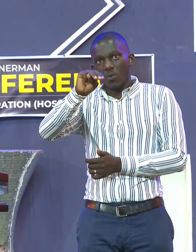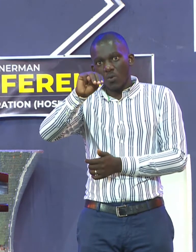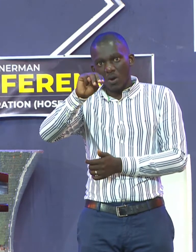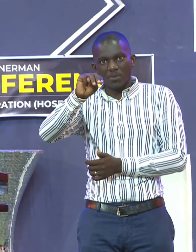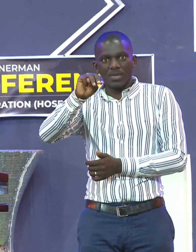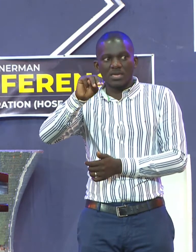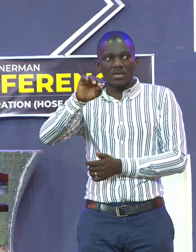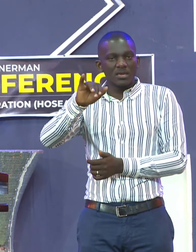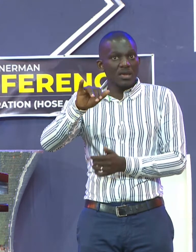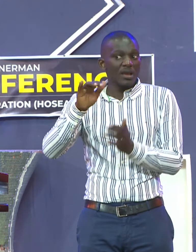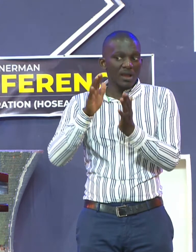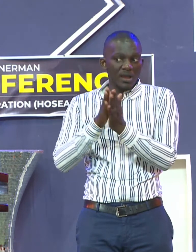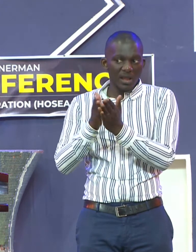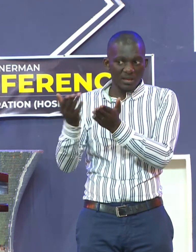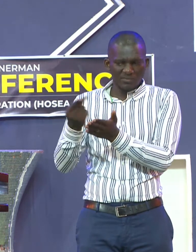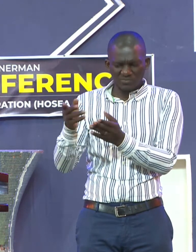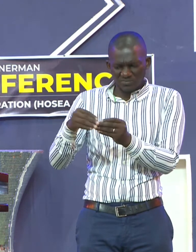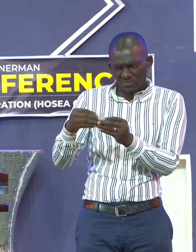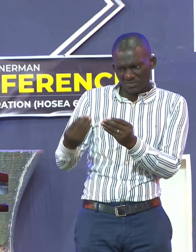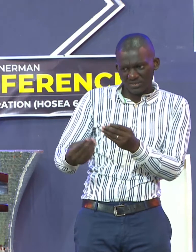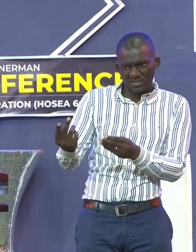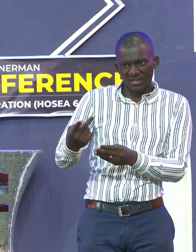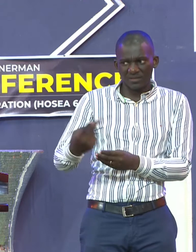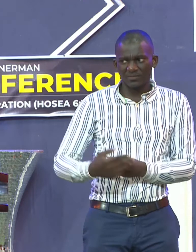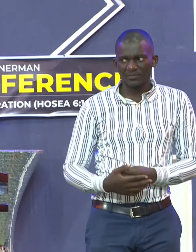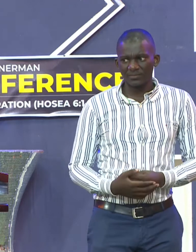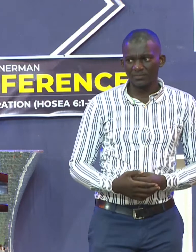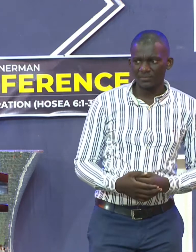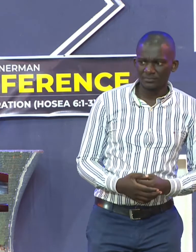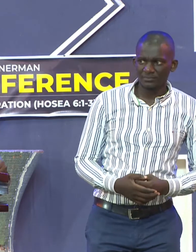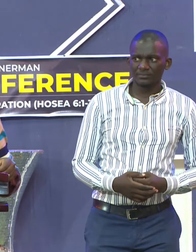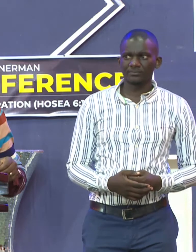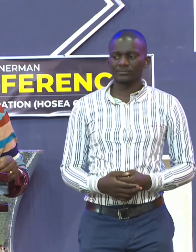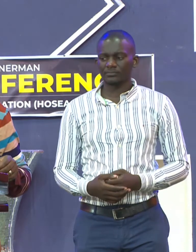Maloni. Nekirion, Abifraim, Abifrance,